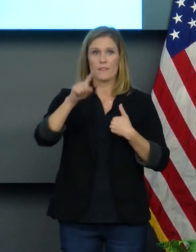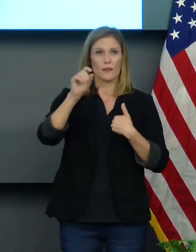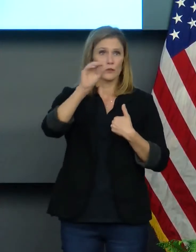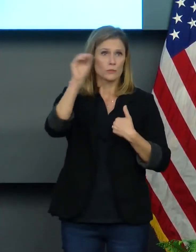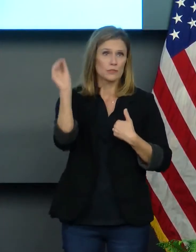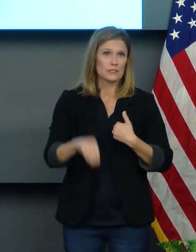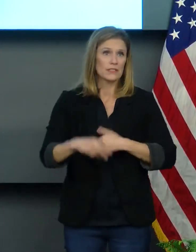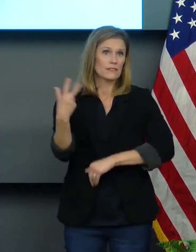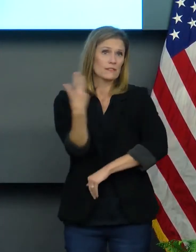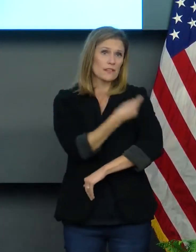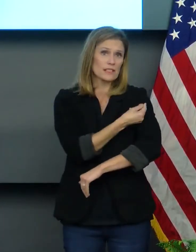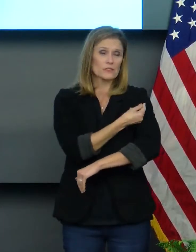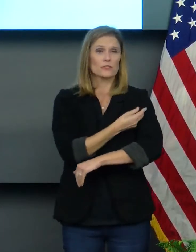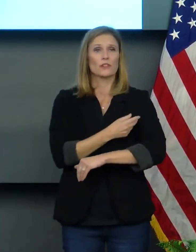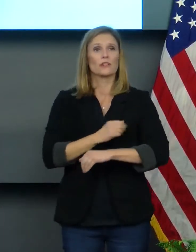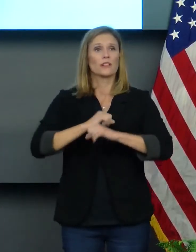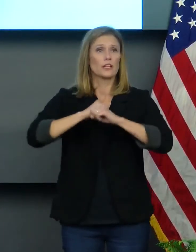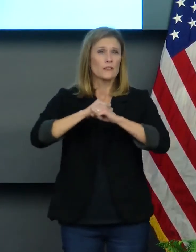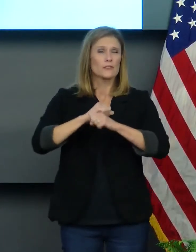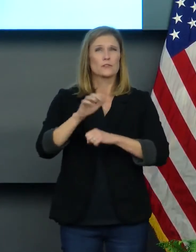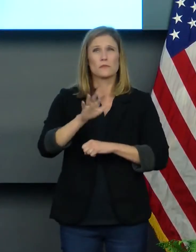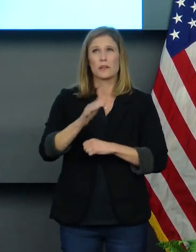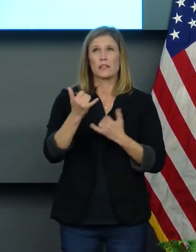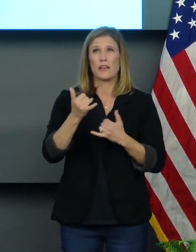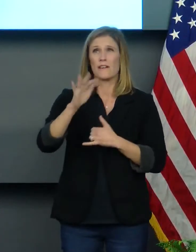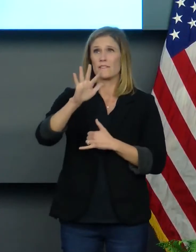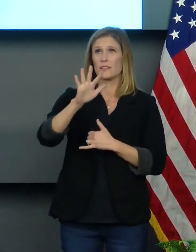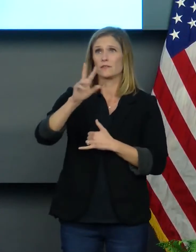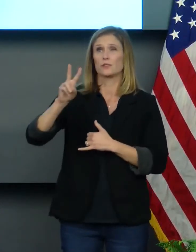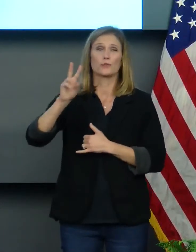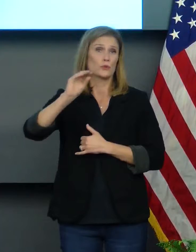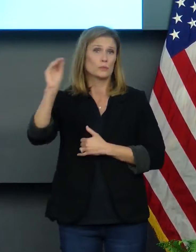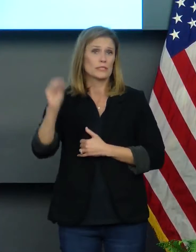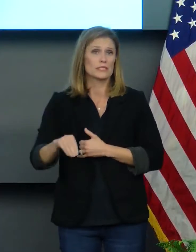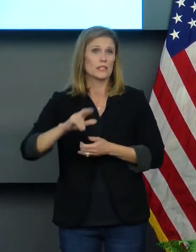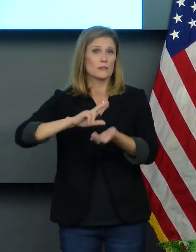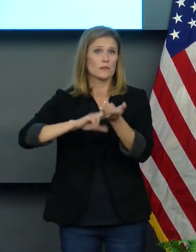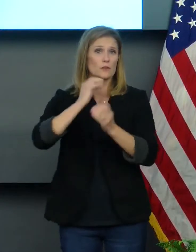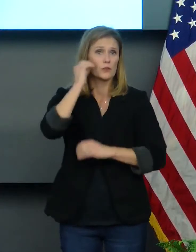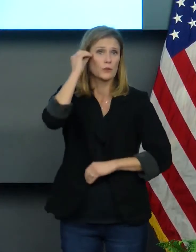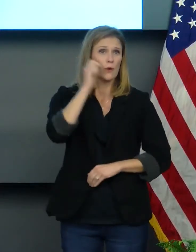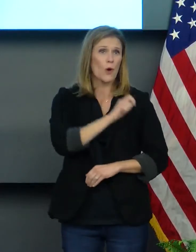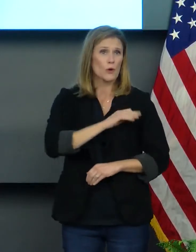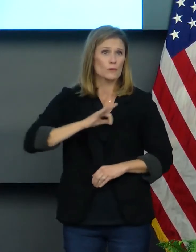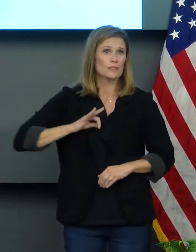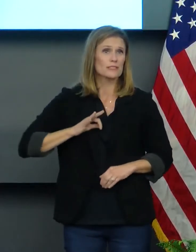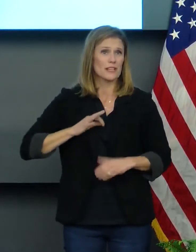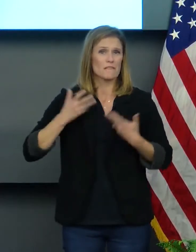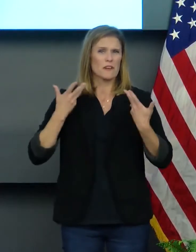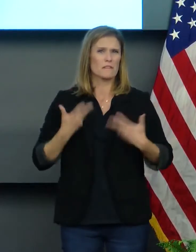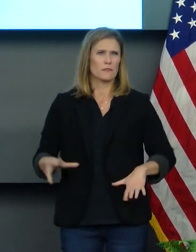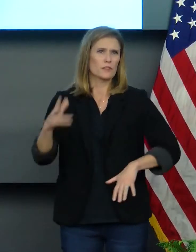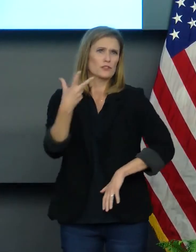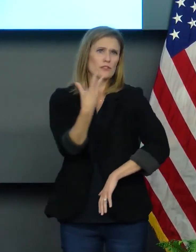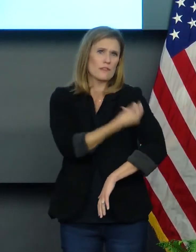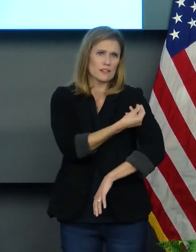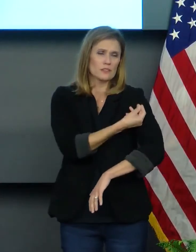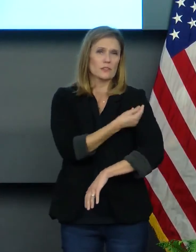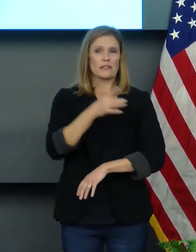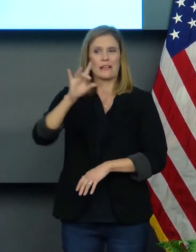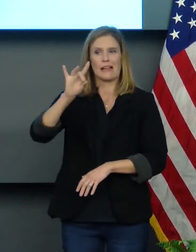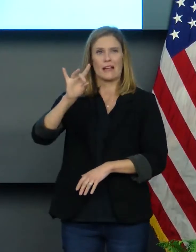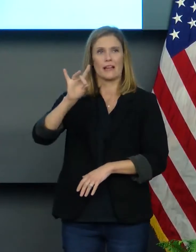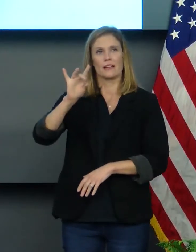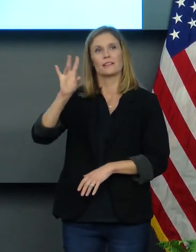vaccination coverage, and right now 52% of nursing home staff are at least initiated or completed the vaccine series, and